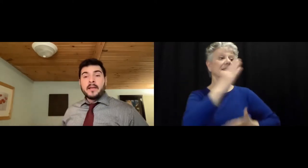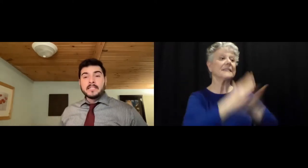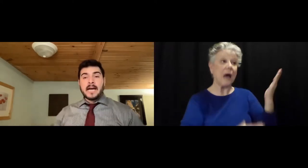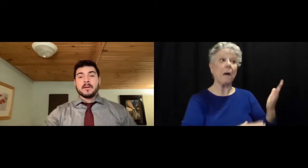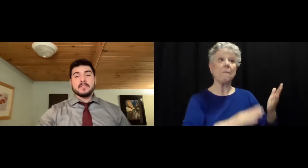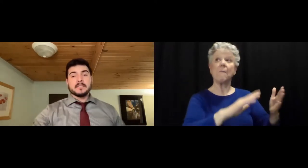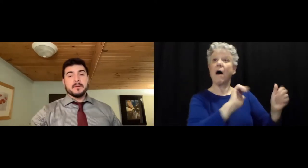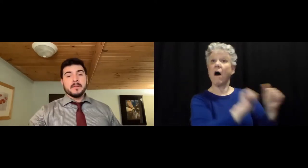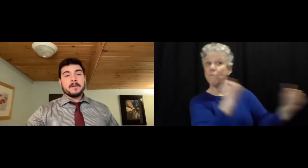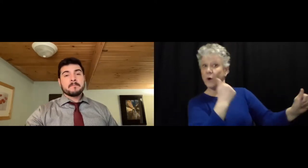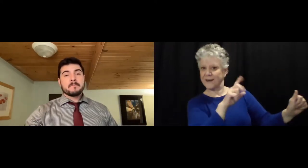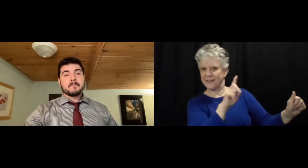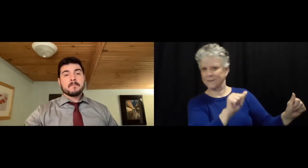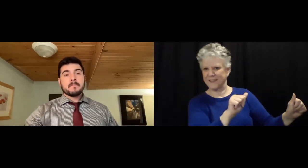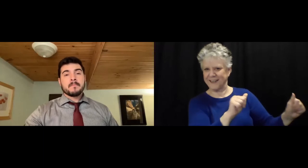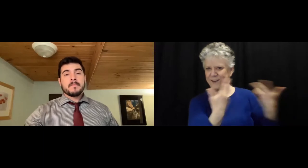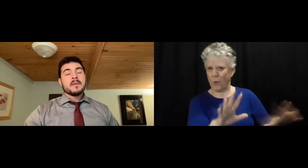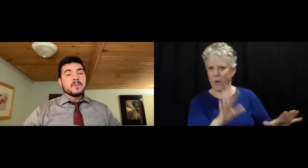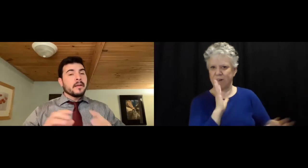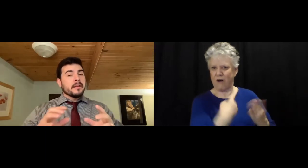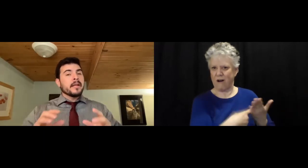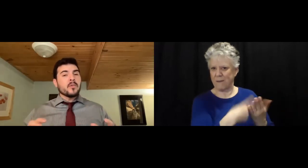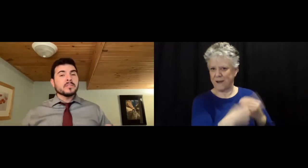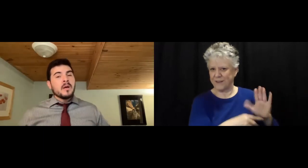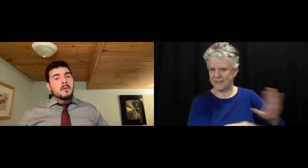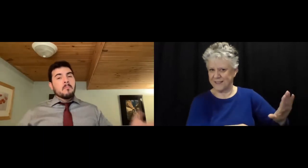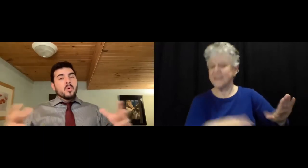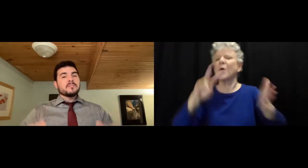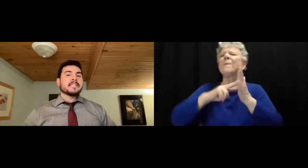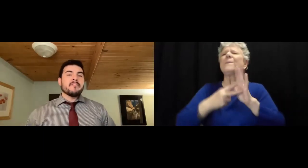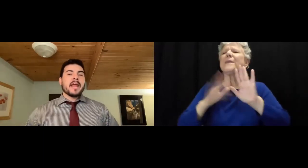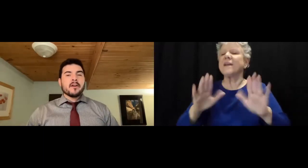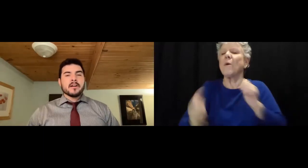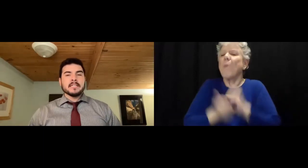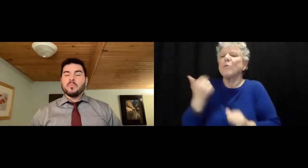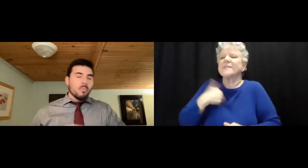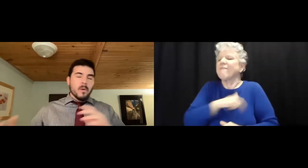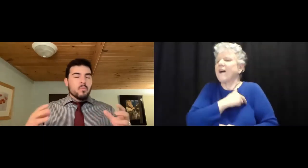avoid the topic of disability. So in other words, most of us have